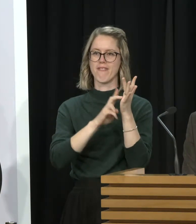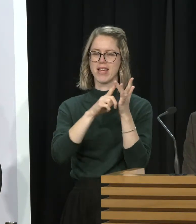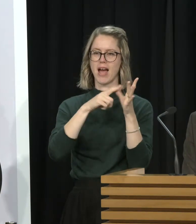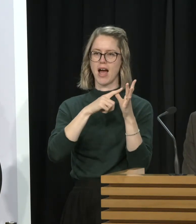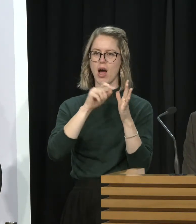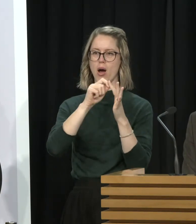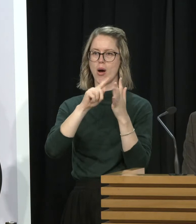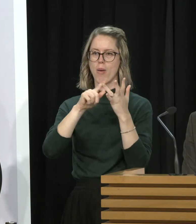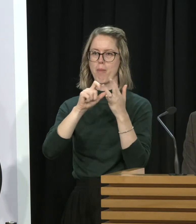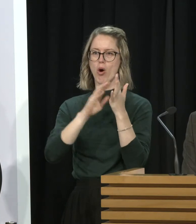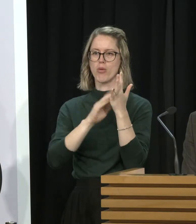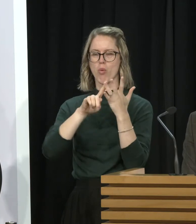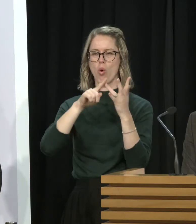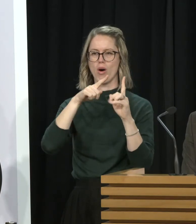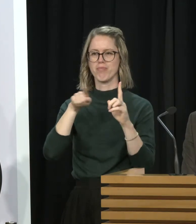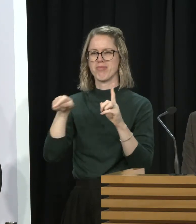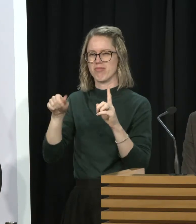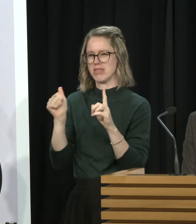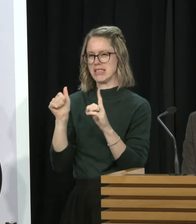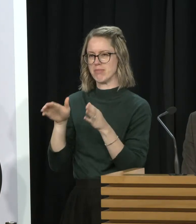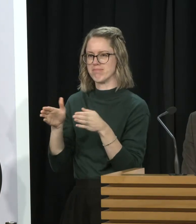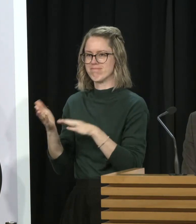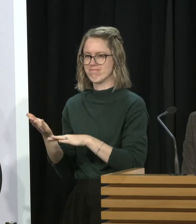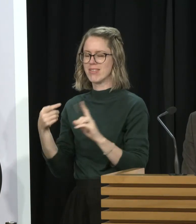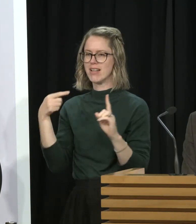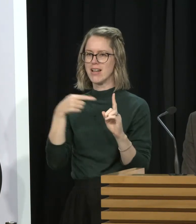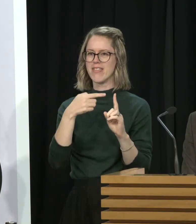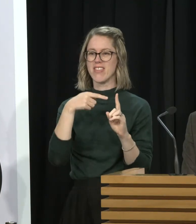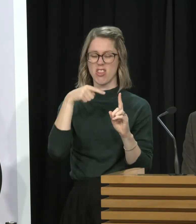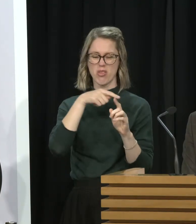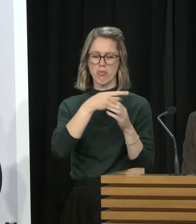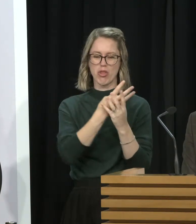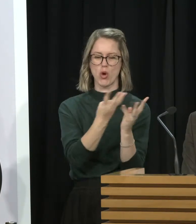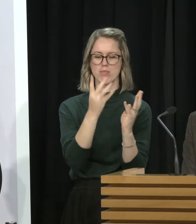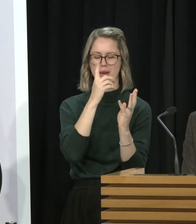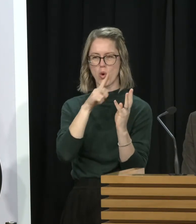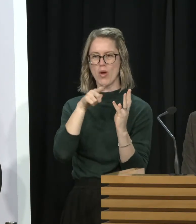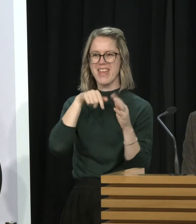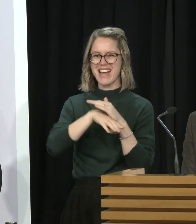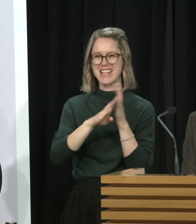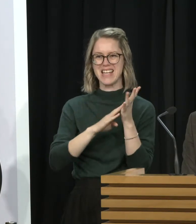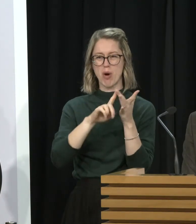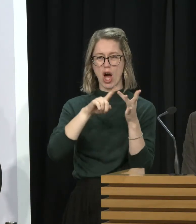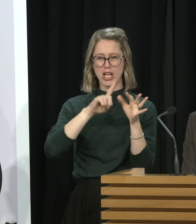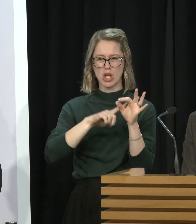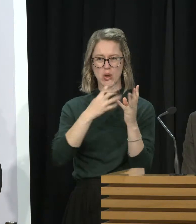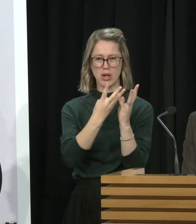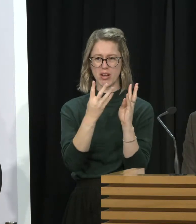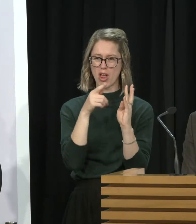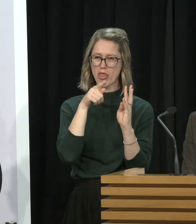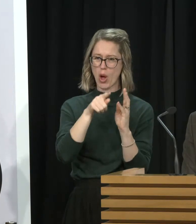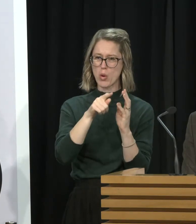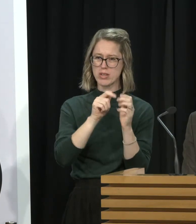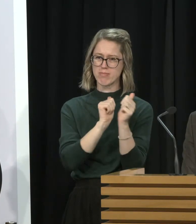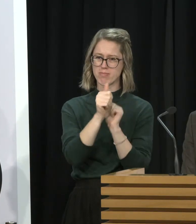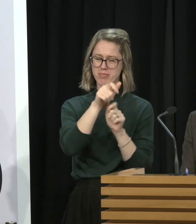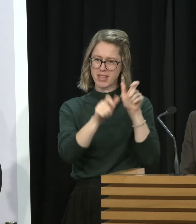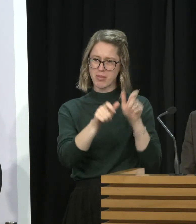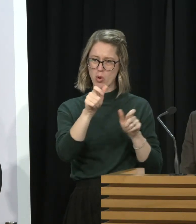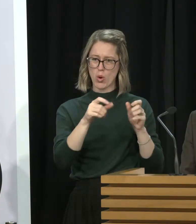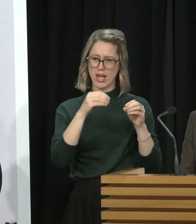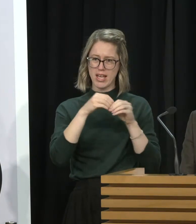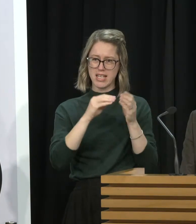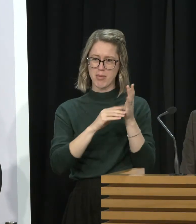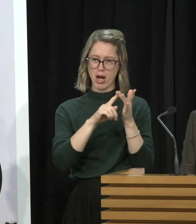who are in MIQ. Would you consider giving any exemptions for those athletes who are still in MIQ